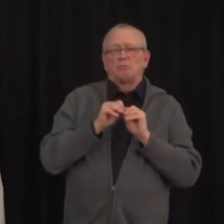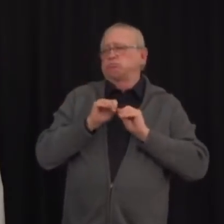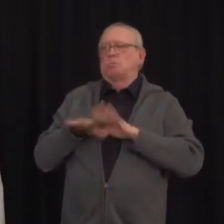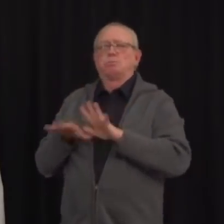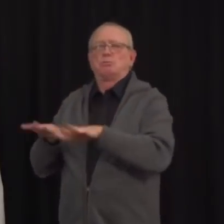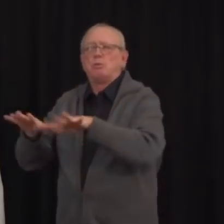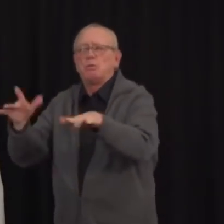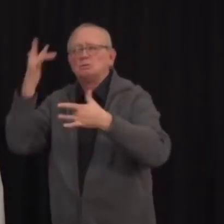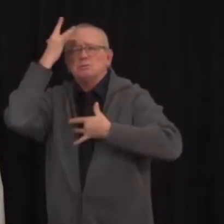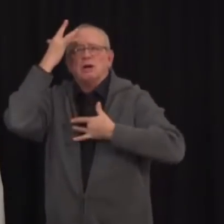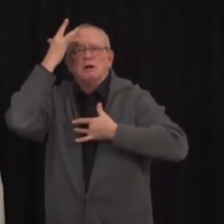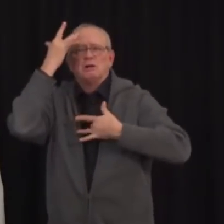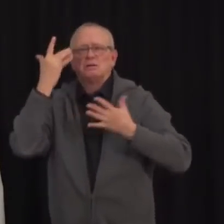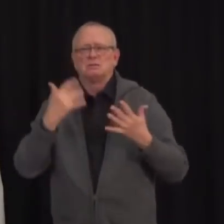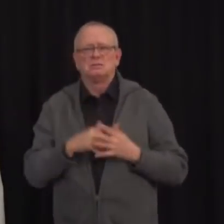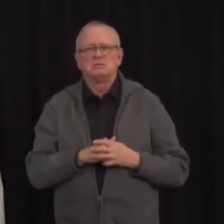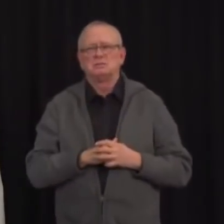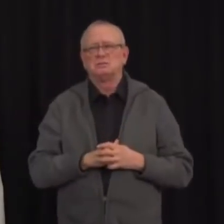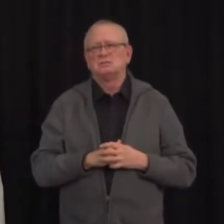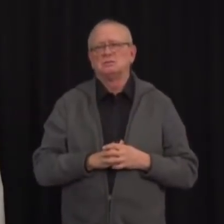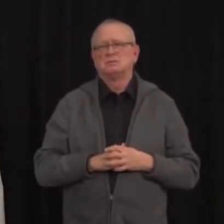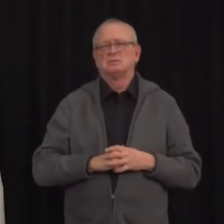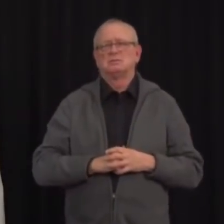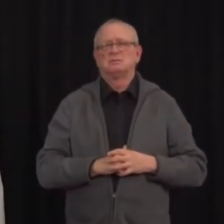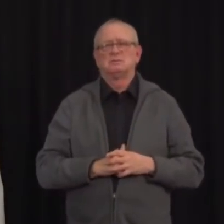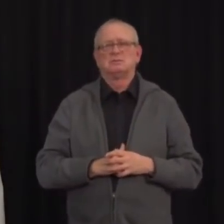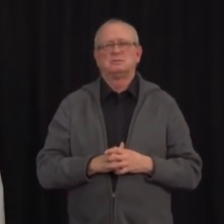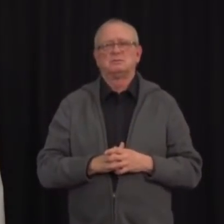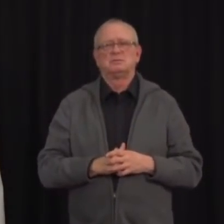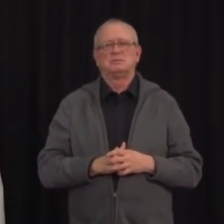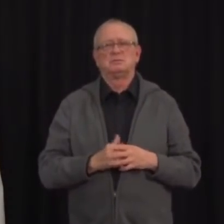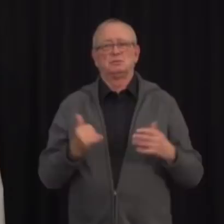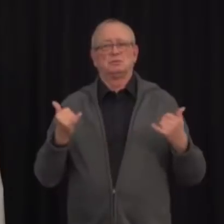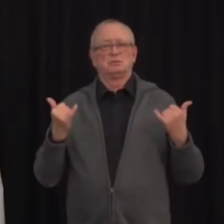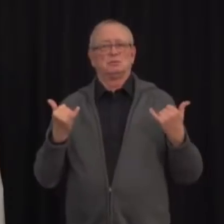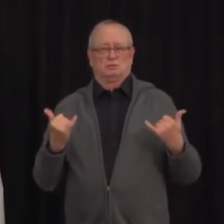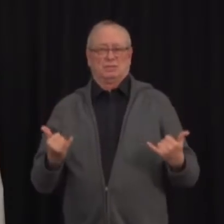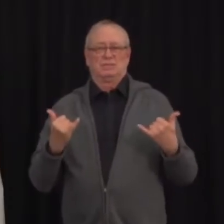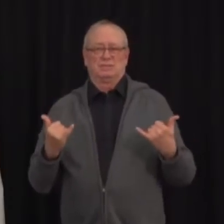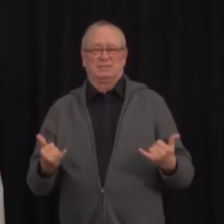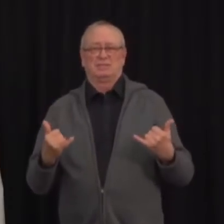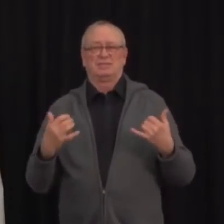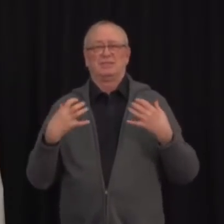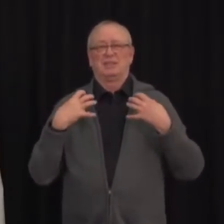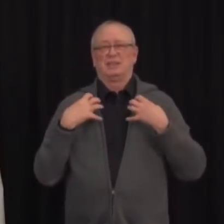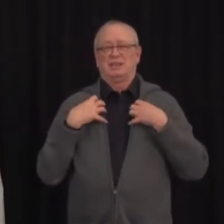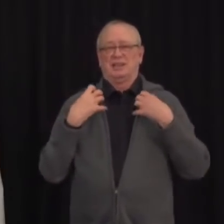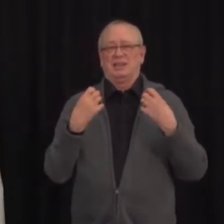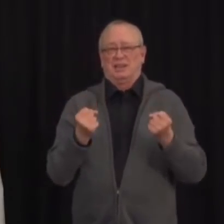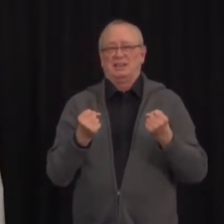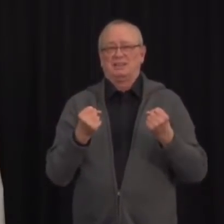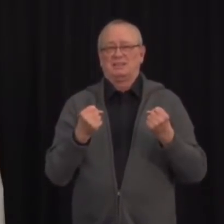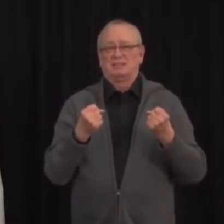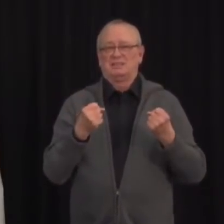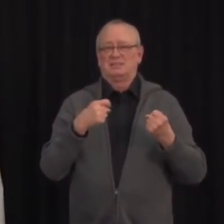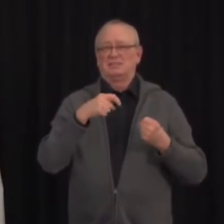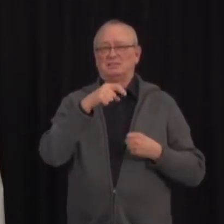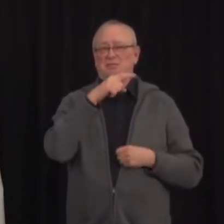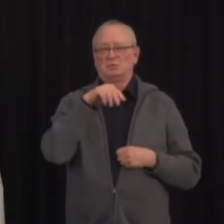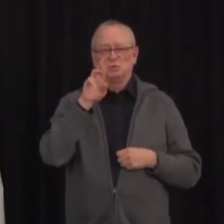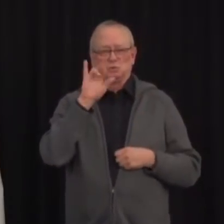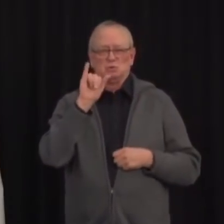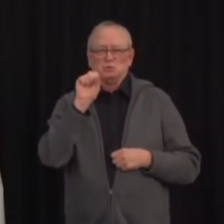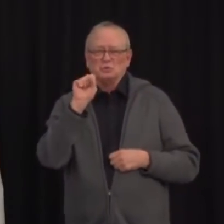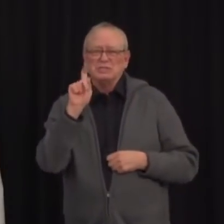reflect the current health risk, we are temporarily increasing the number of peace officers who can sanction fines